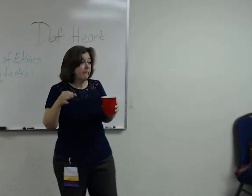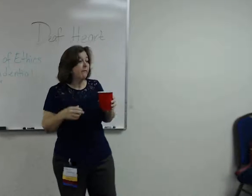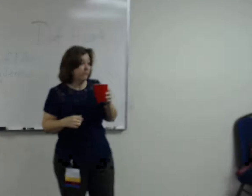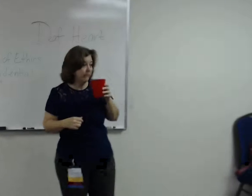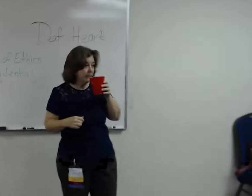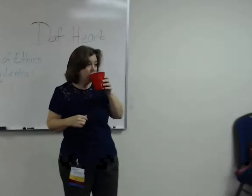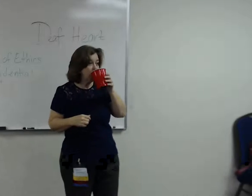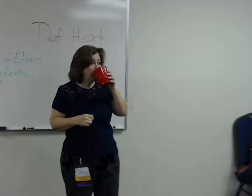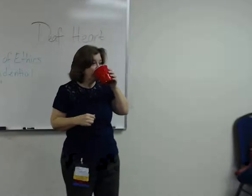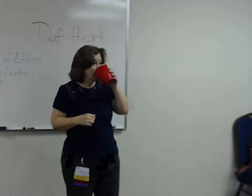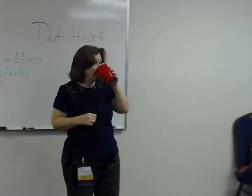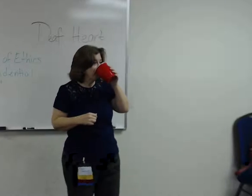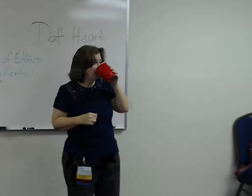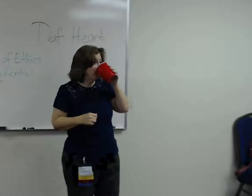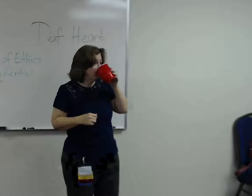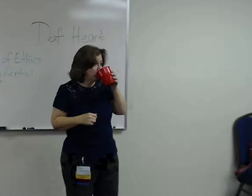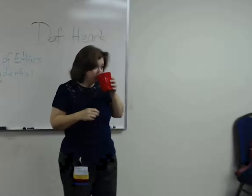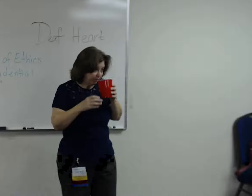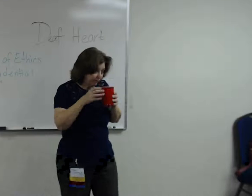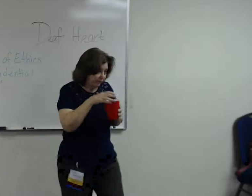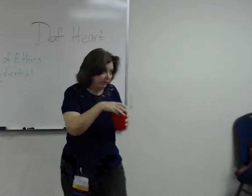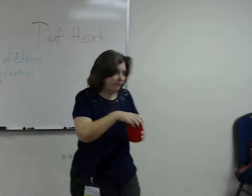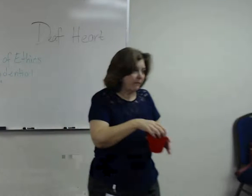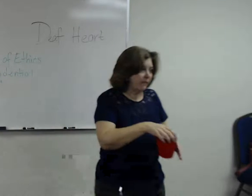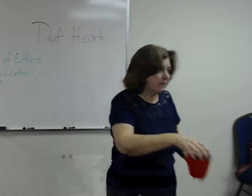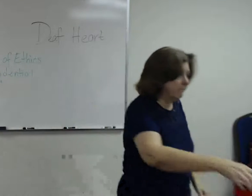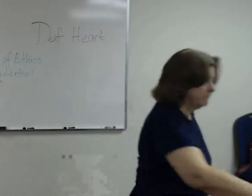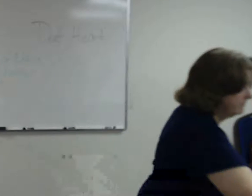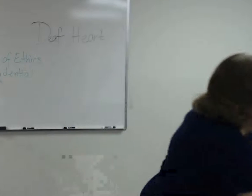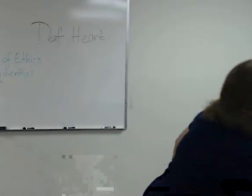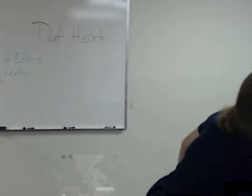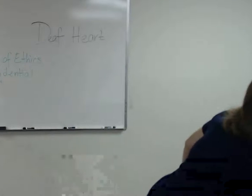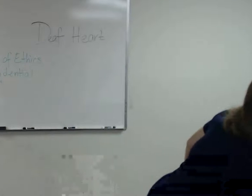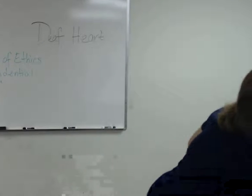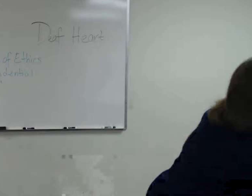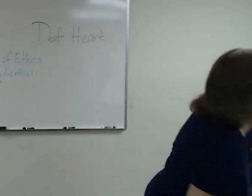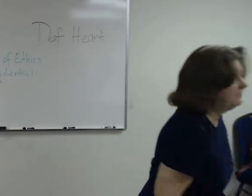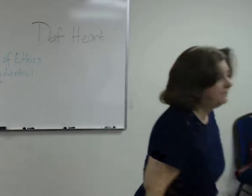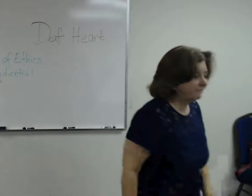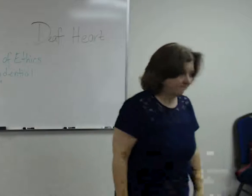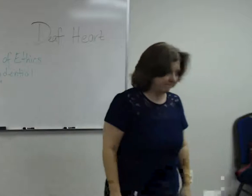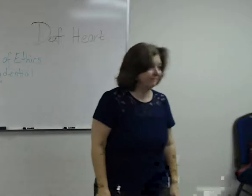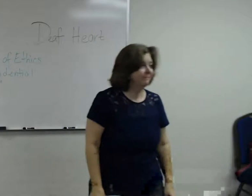not a congregation. But those of us that are members there, we don't pay. Oh,